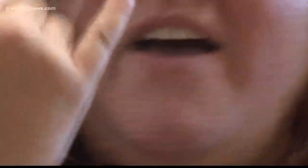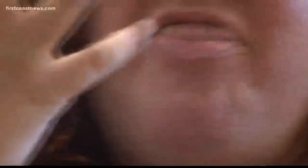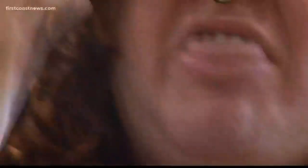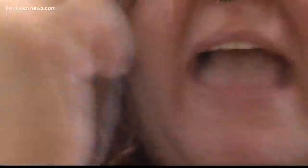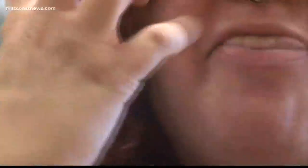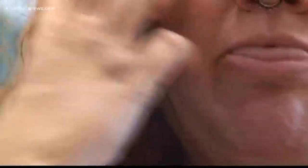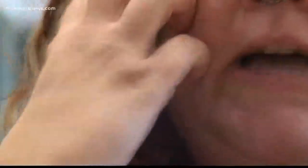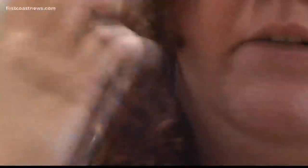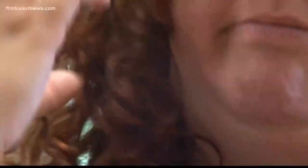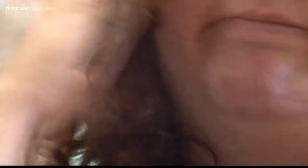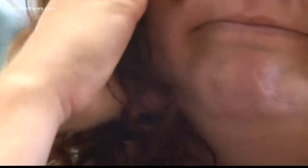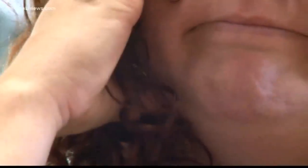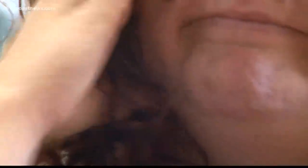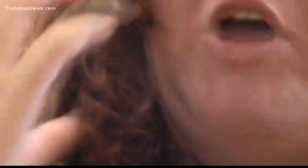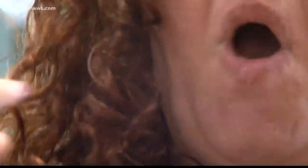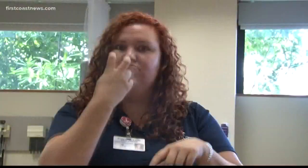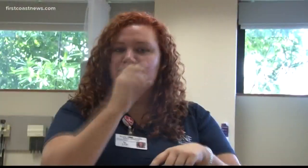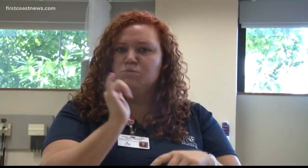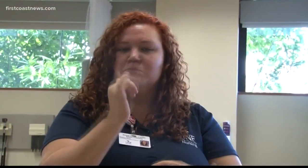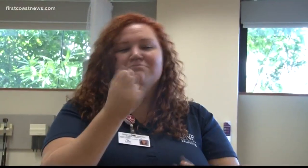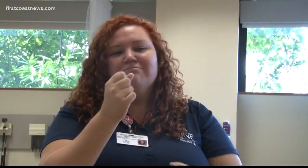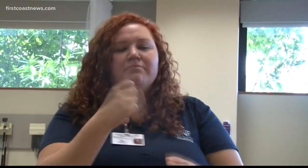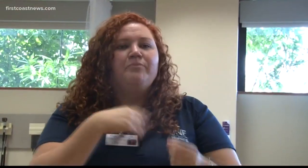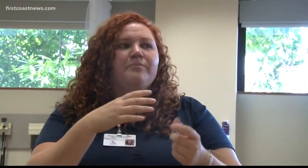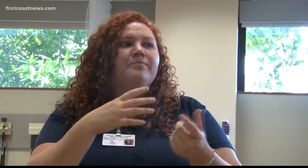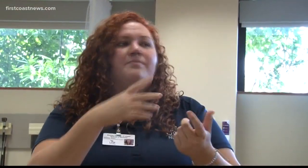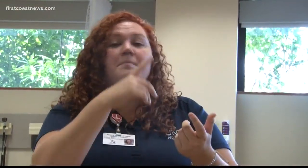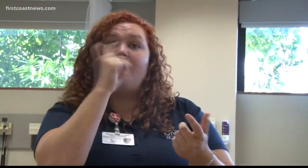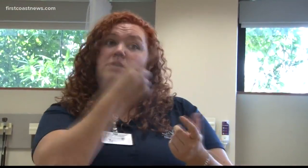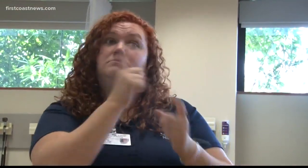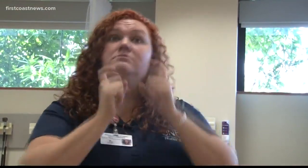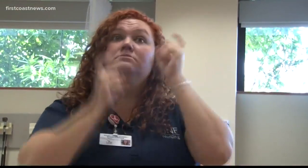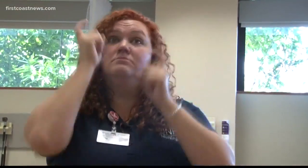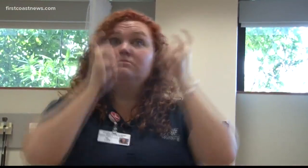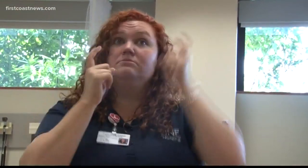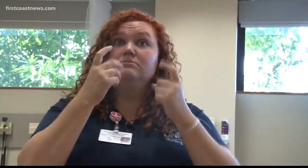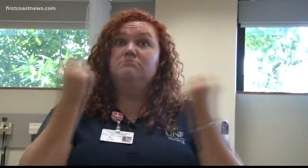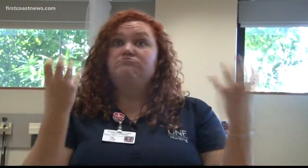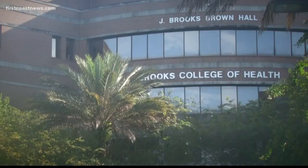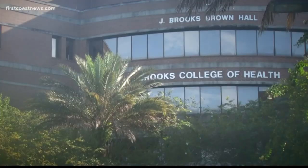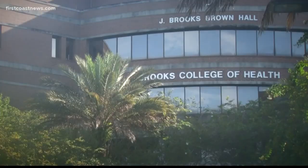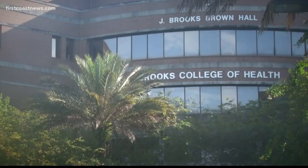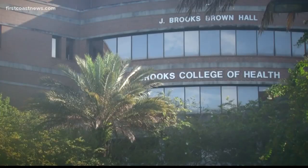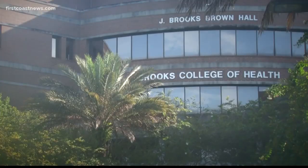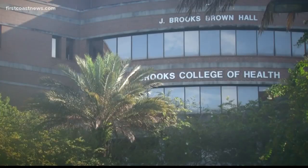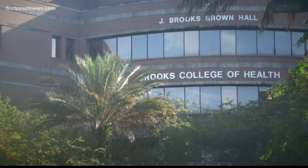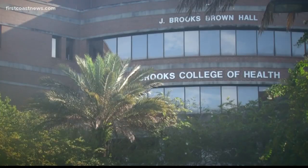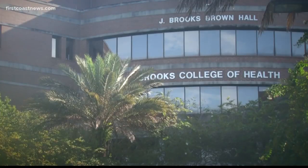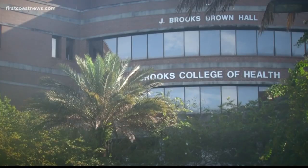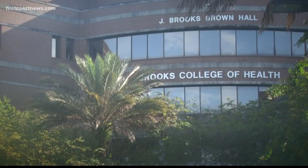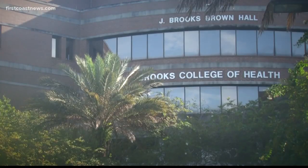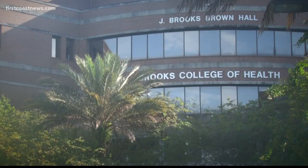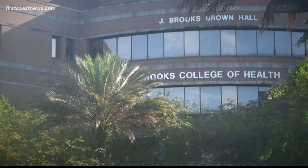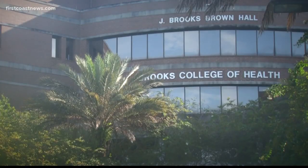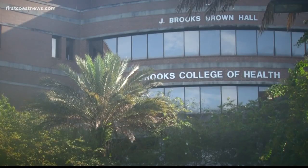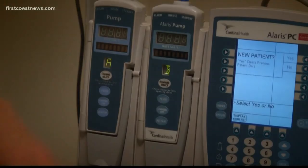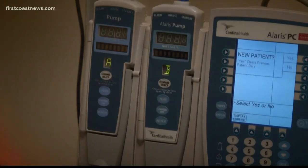a 27-year-old becoming the first deaf student accepted into UNF School of Nursing, the pressure to succeed can be quite